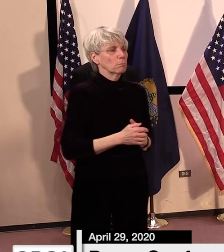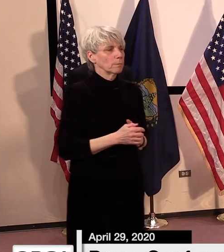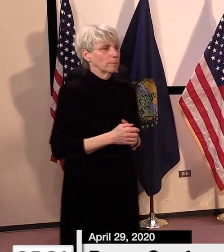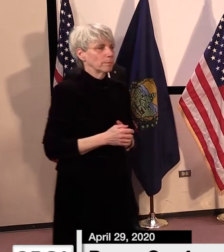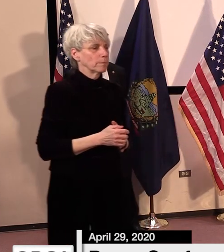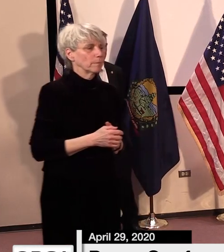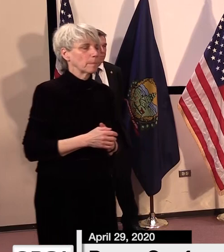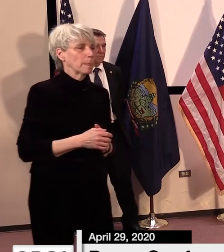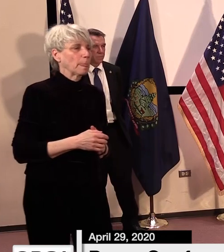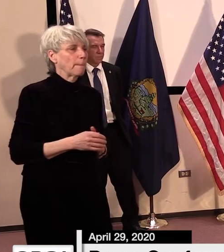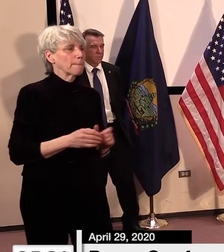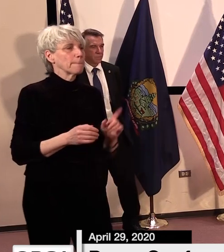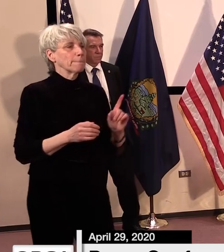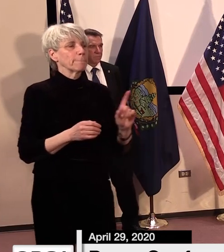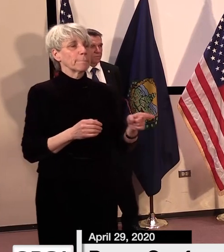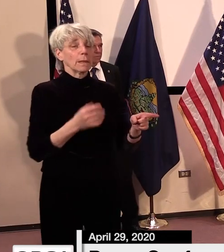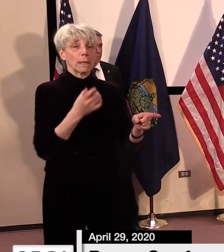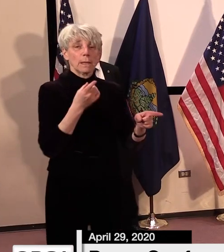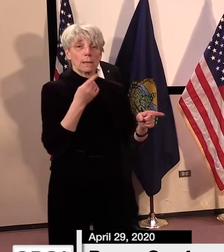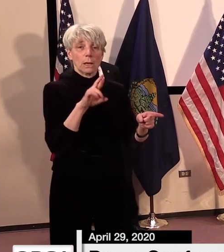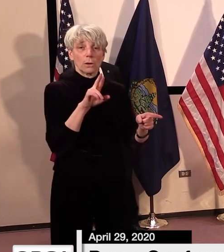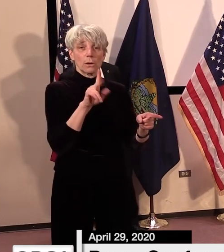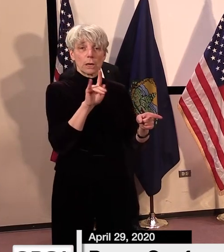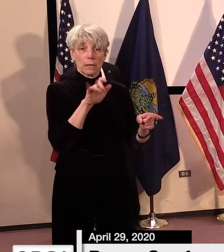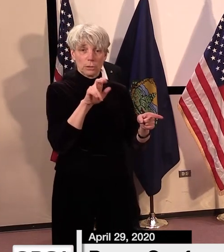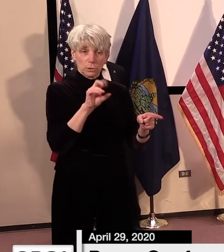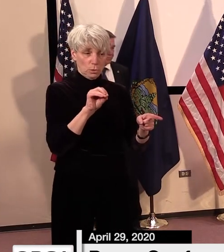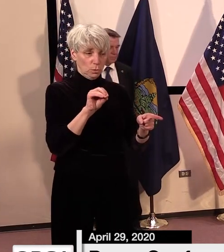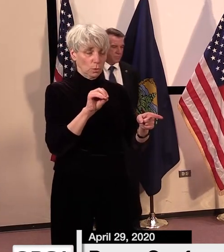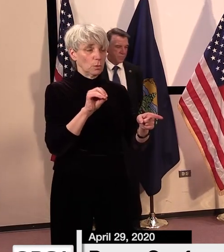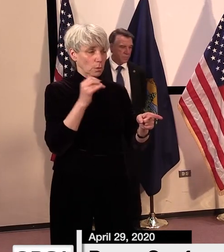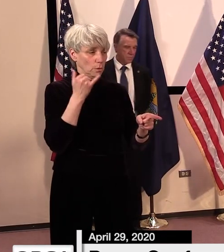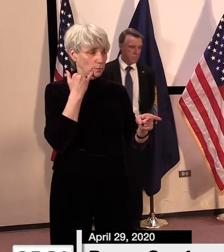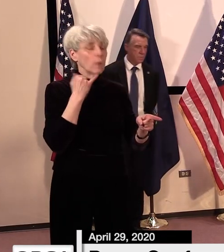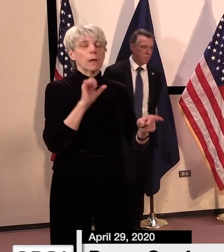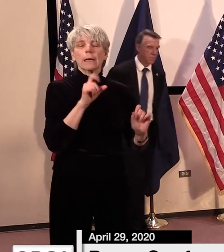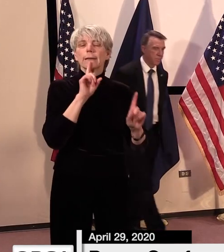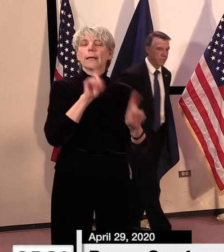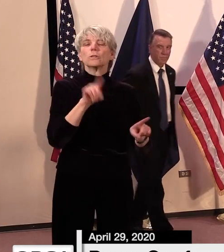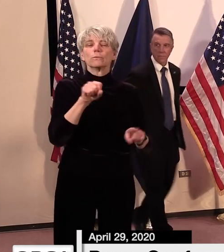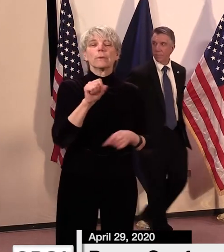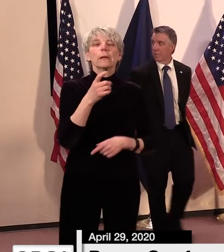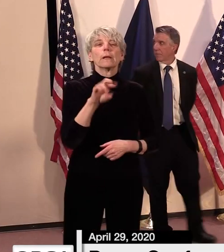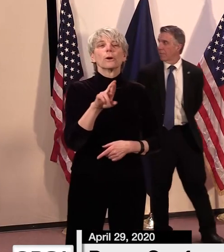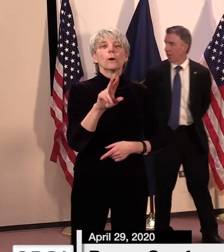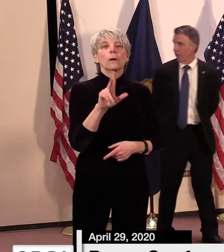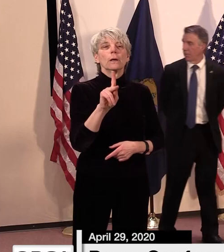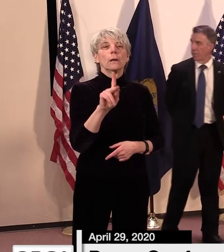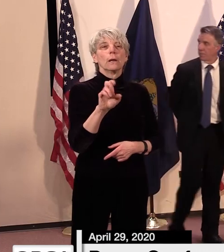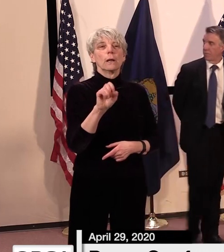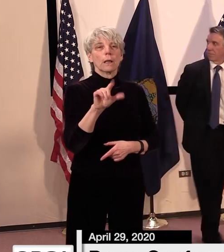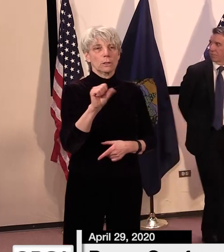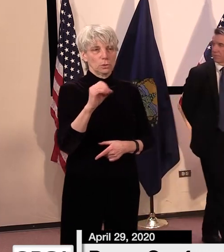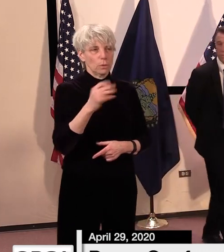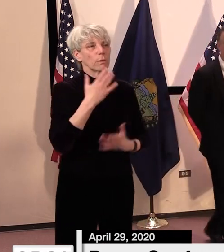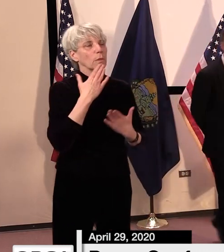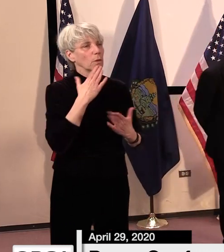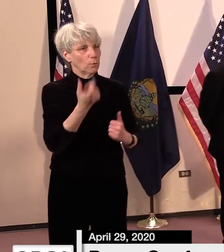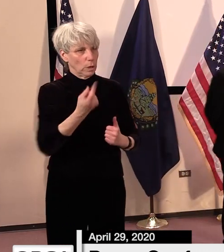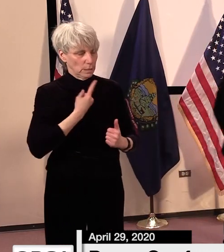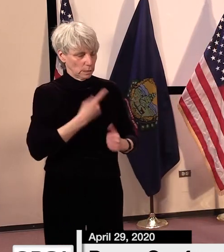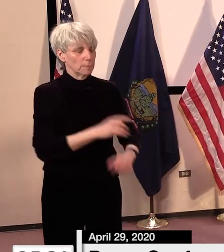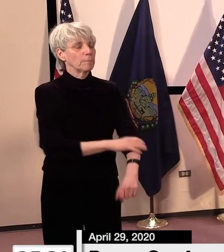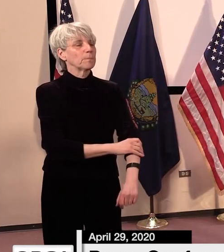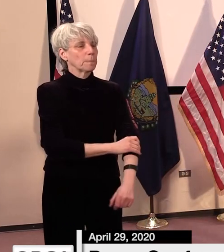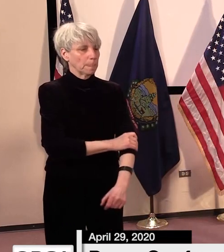Dr. Kelso, are you still with us? Yes, I'm happy to take that one. Thanks for the question. We know